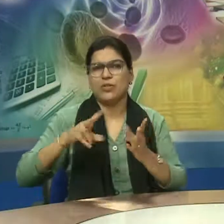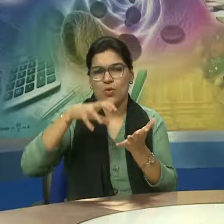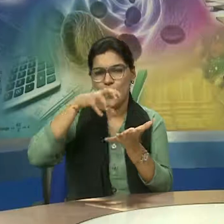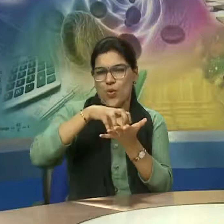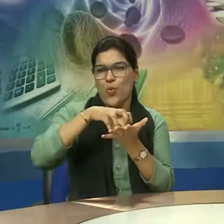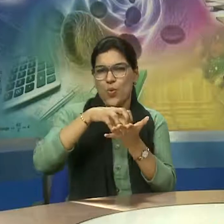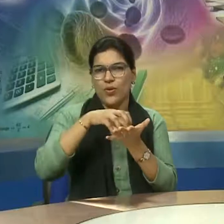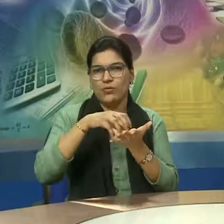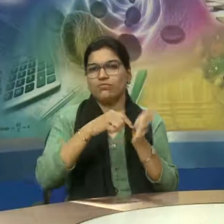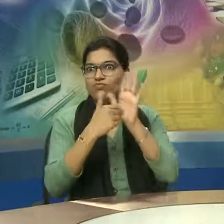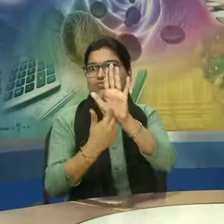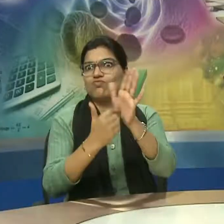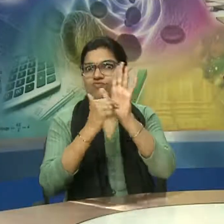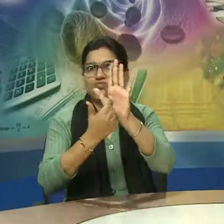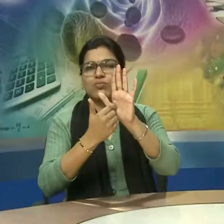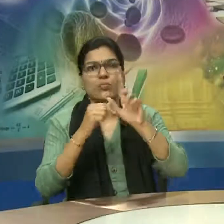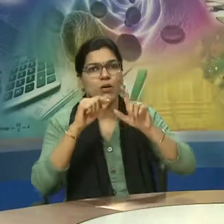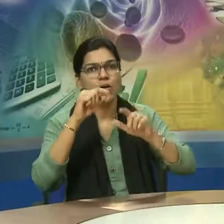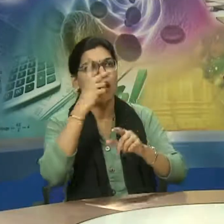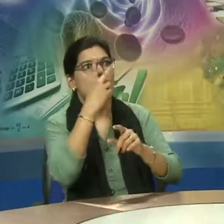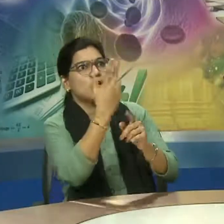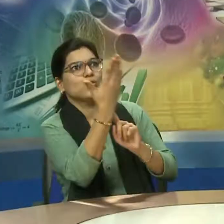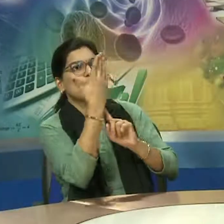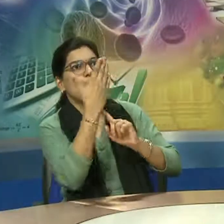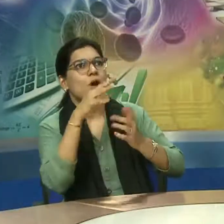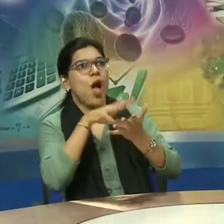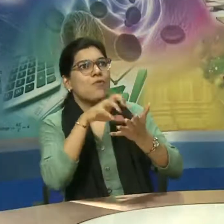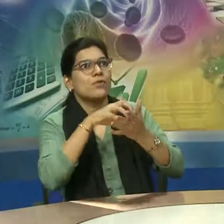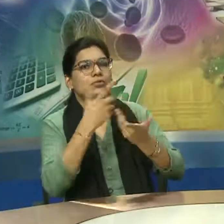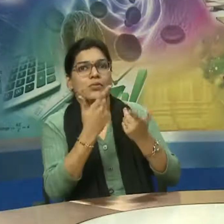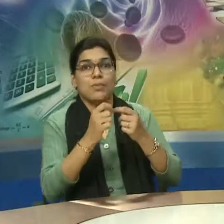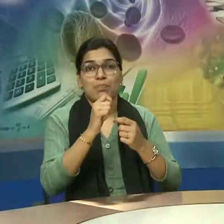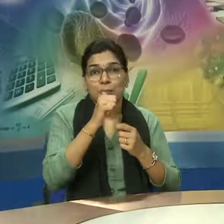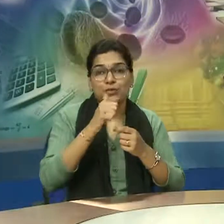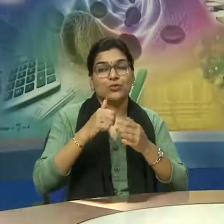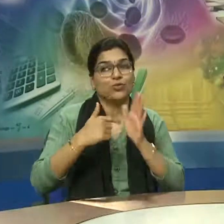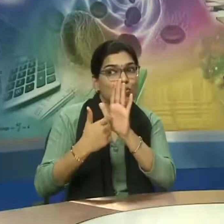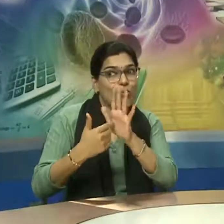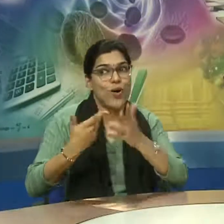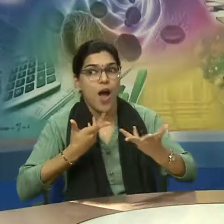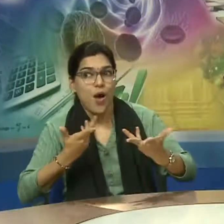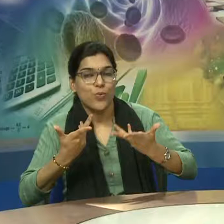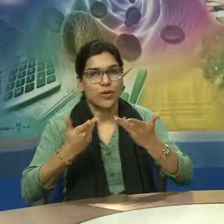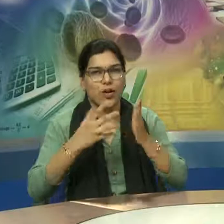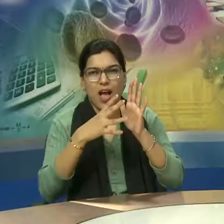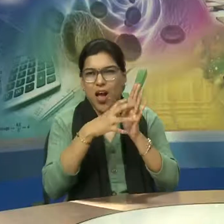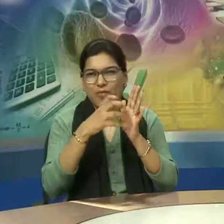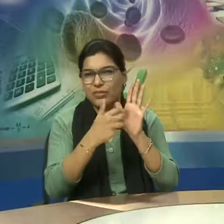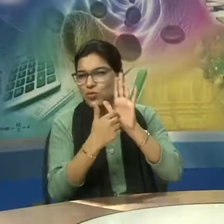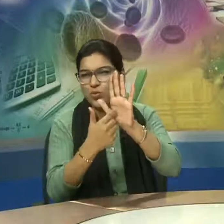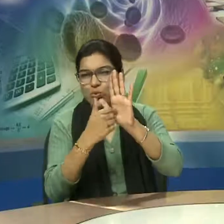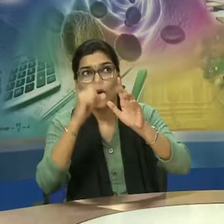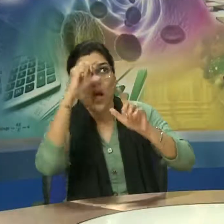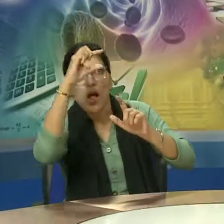In different advertisement you have seen many slogans written over there.